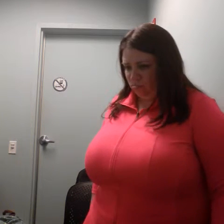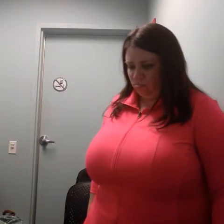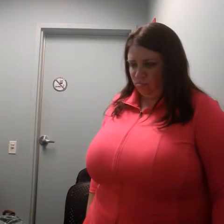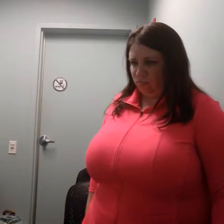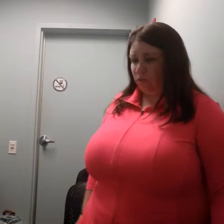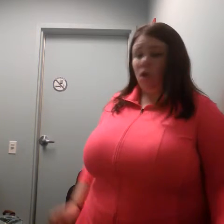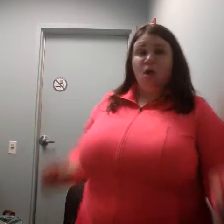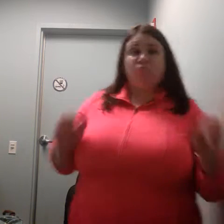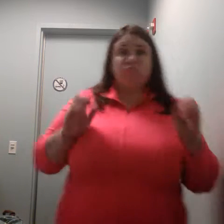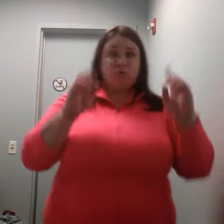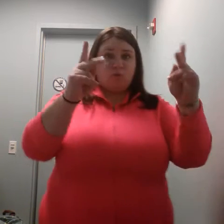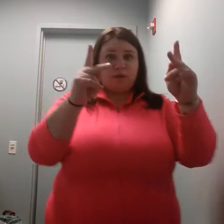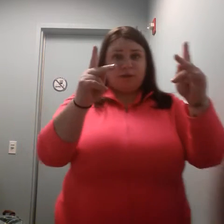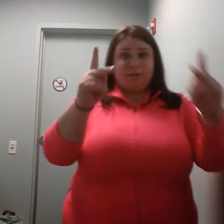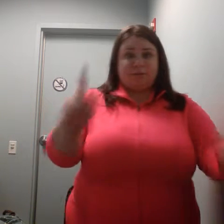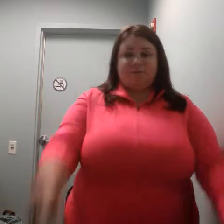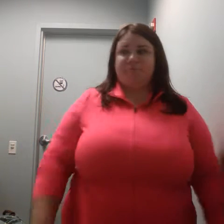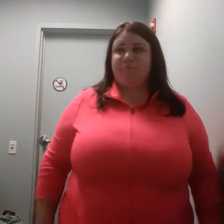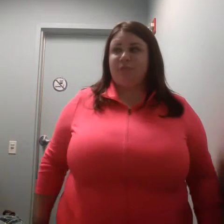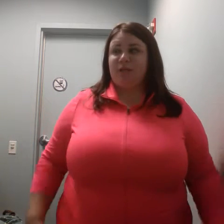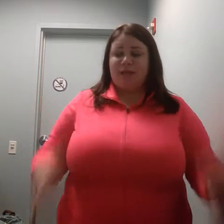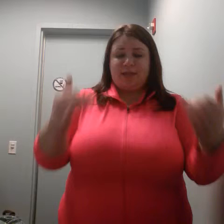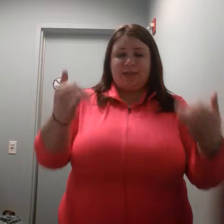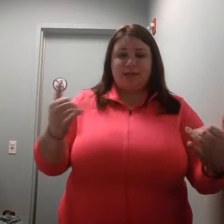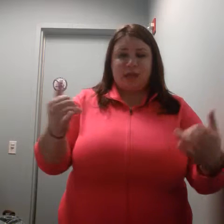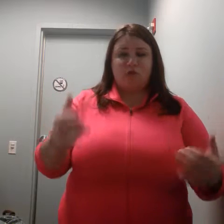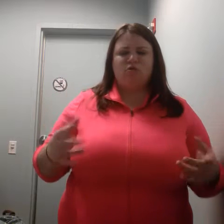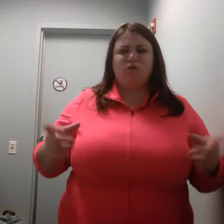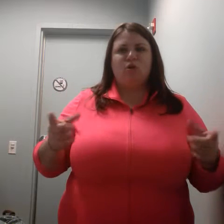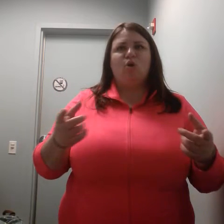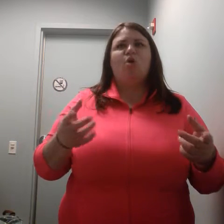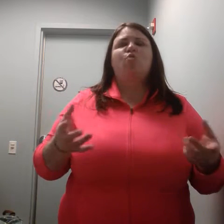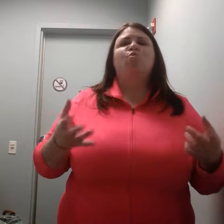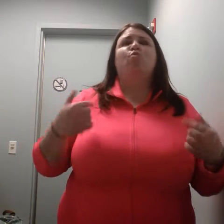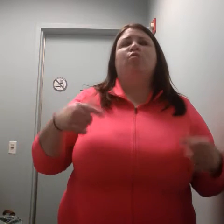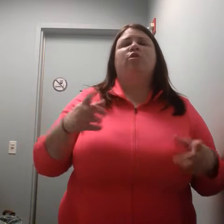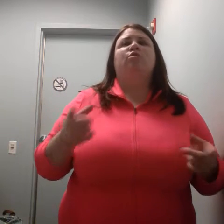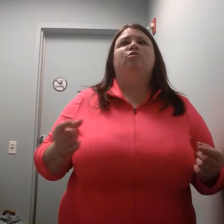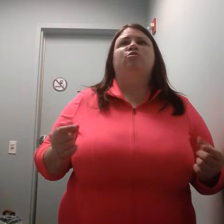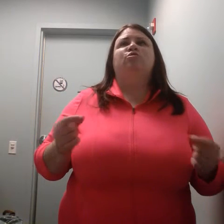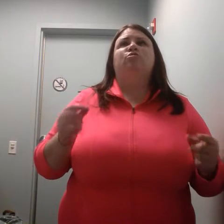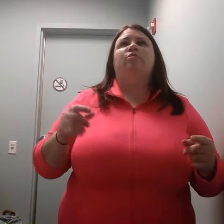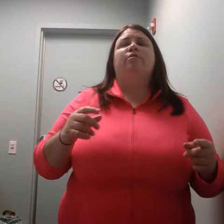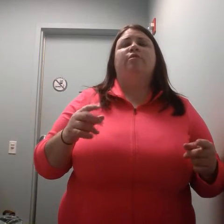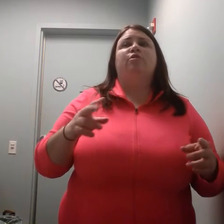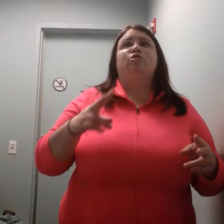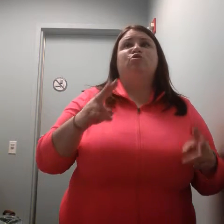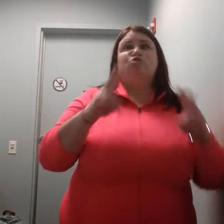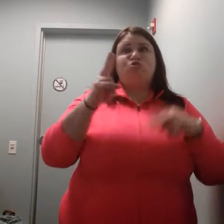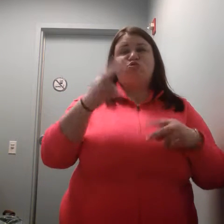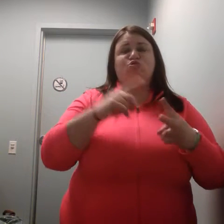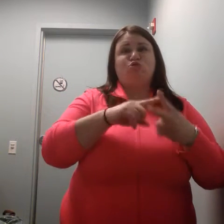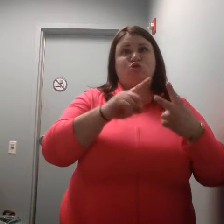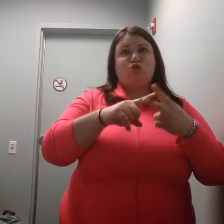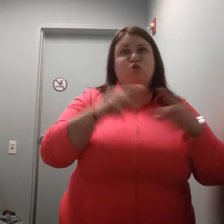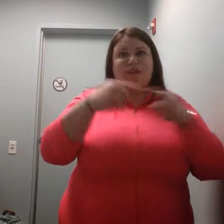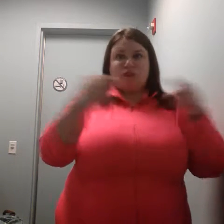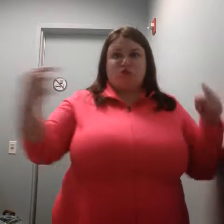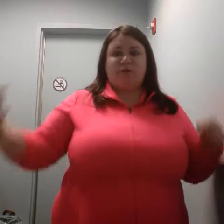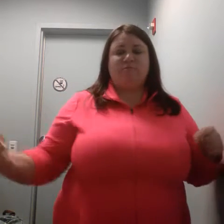Okay. Now, what we're going to do is we're going to look at the two extremes. We're going to look at the far ends. Now, most countries